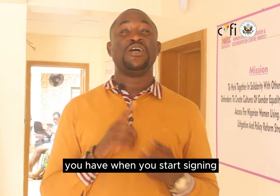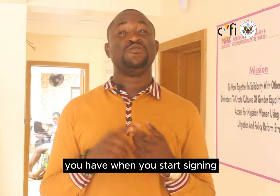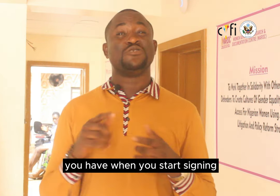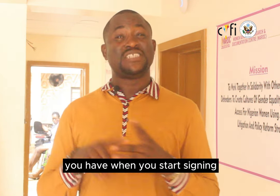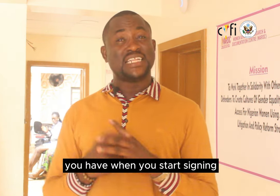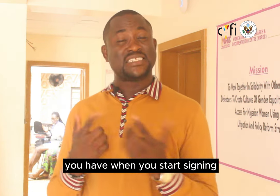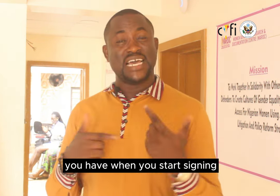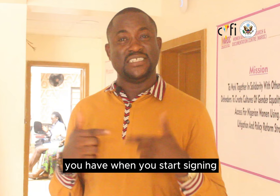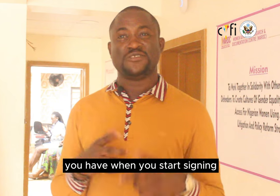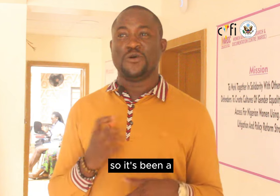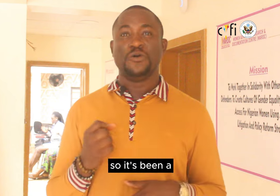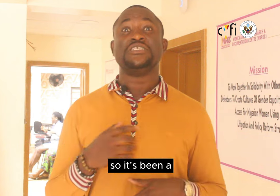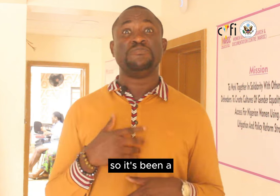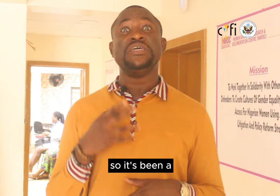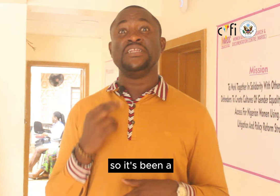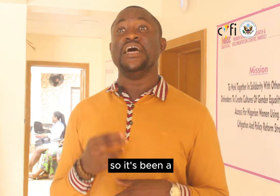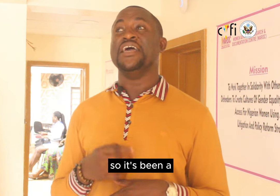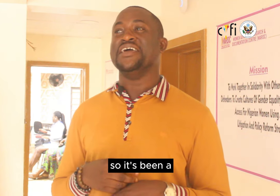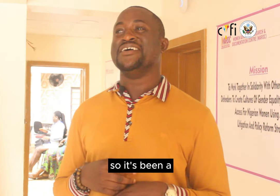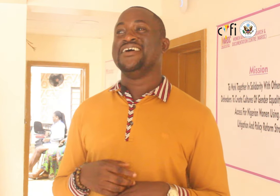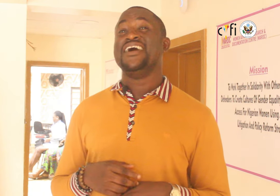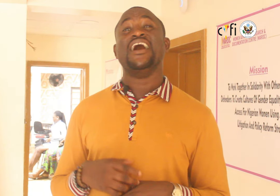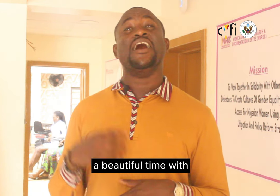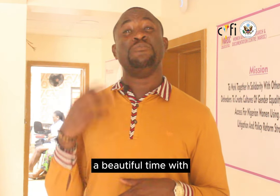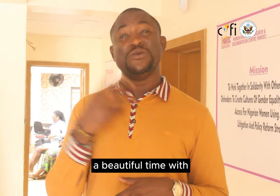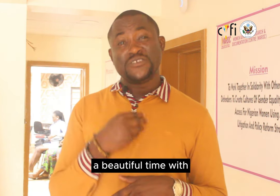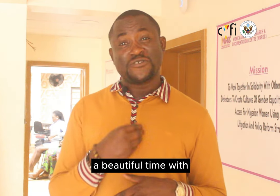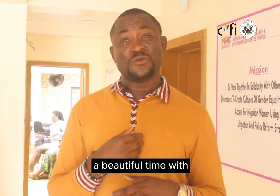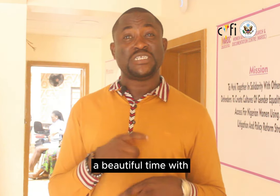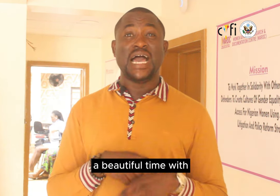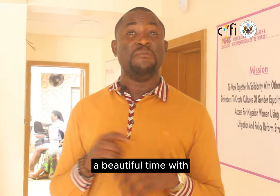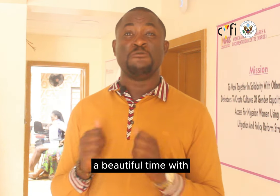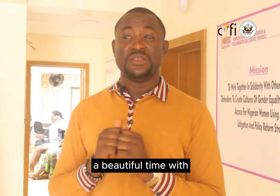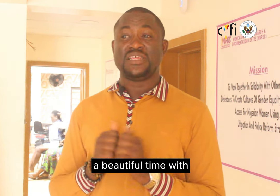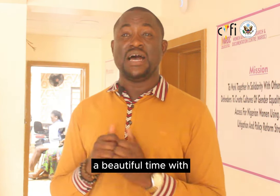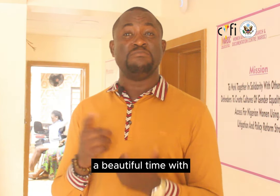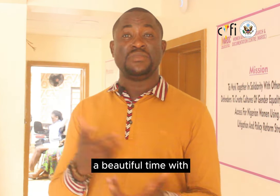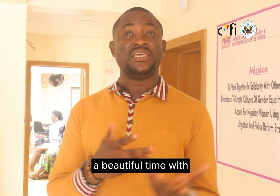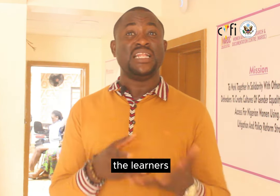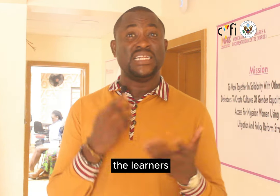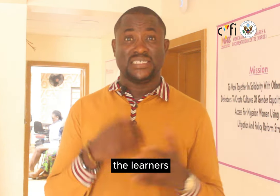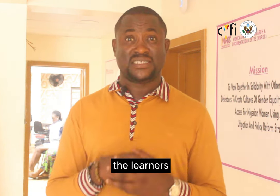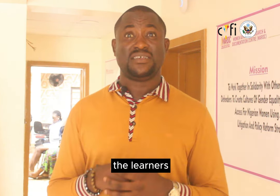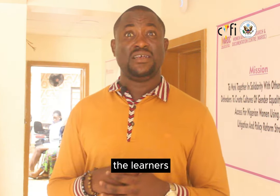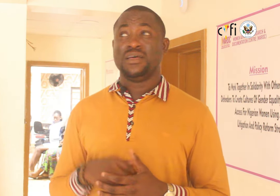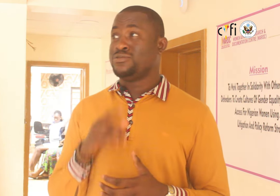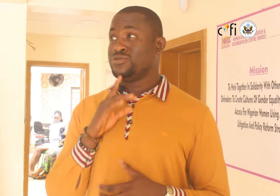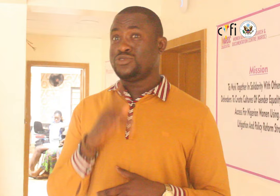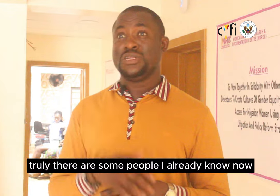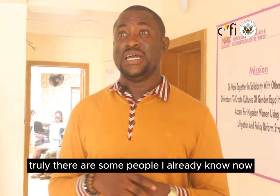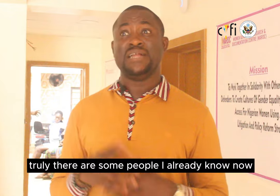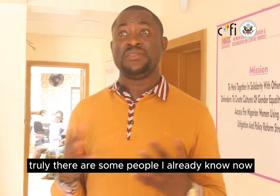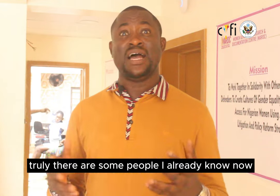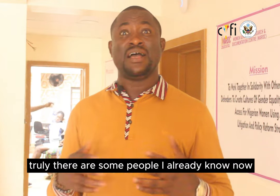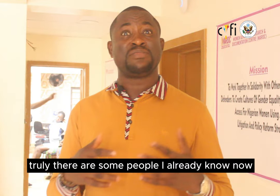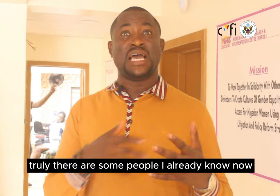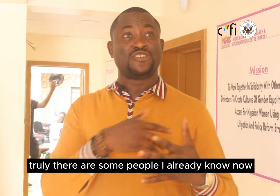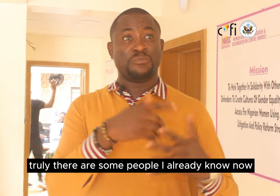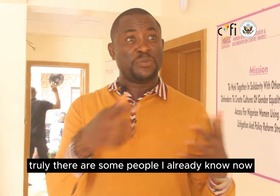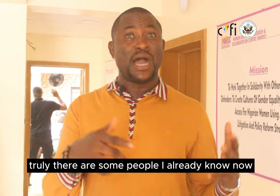you start signing. So it's been a beautiful time with the learners. Truly, there are some people I